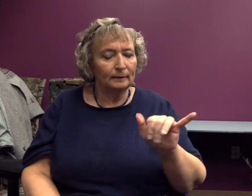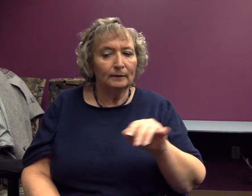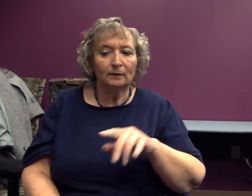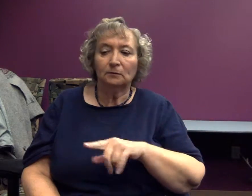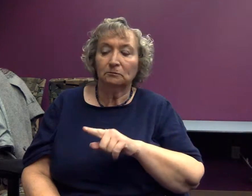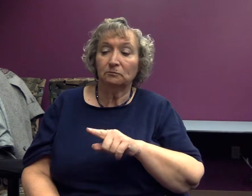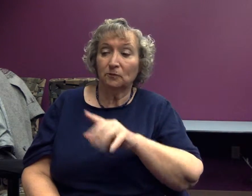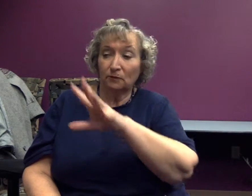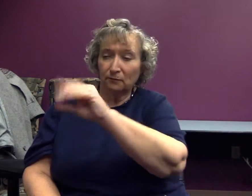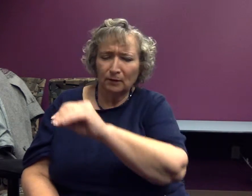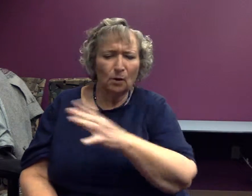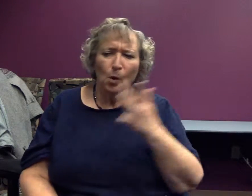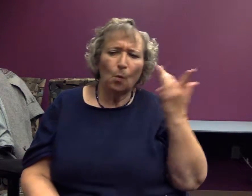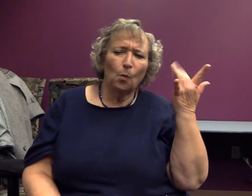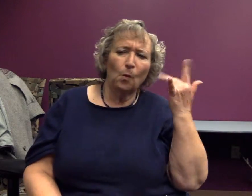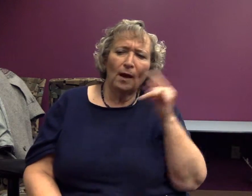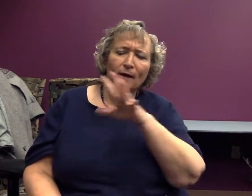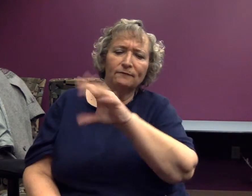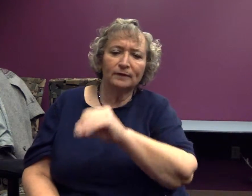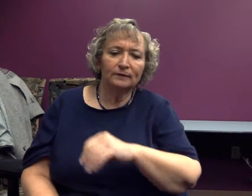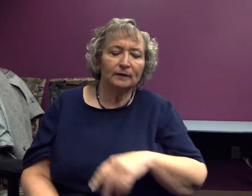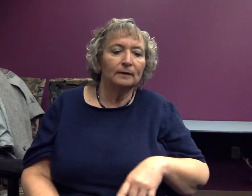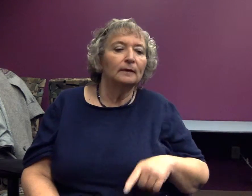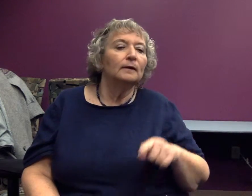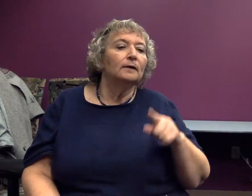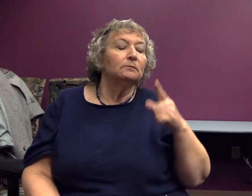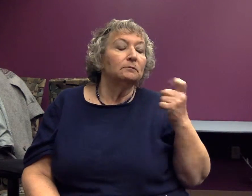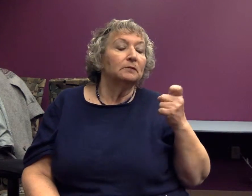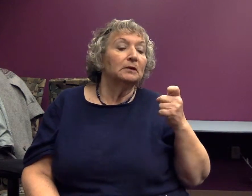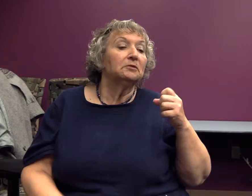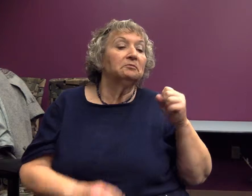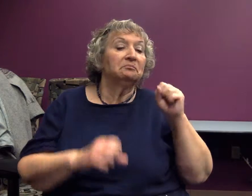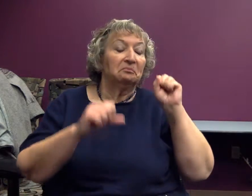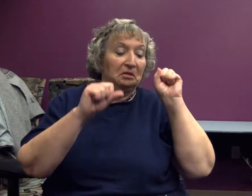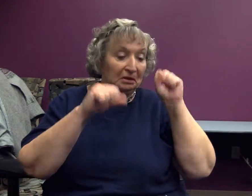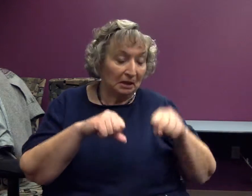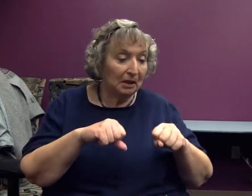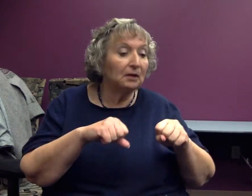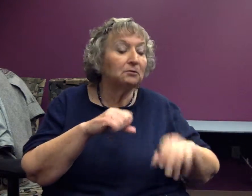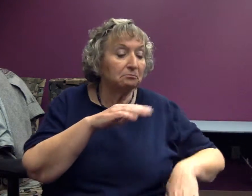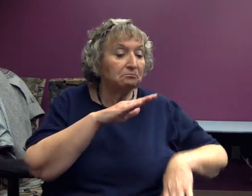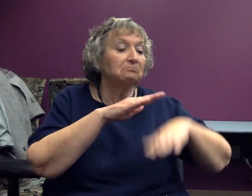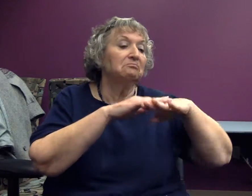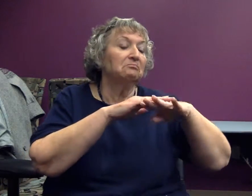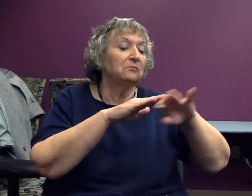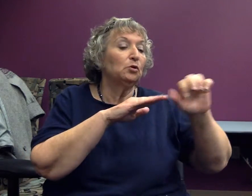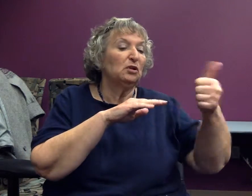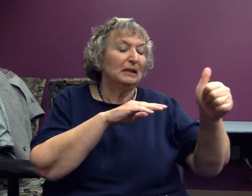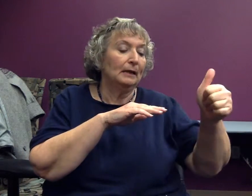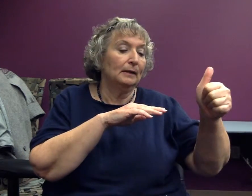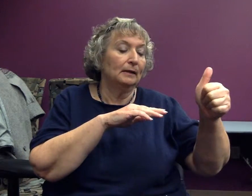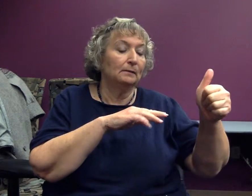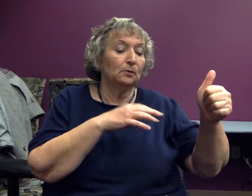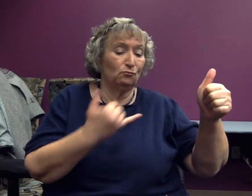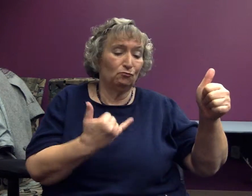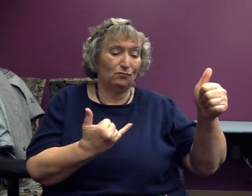the air is holding 5 milliliters total. That's half. 1/2, 50%. That's relative humidity.